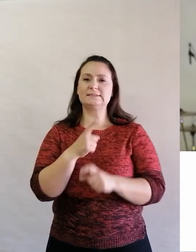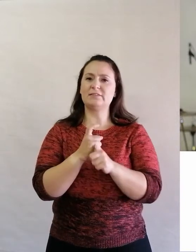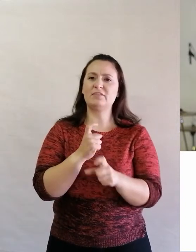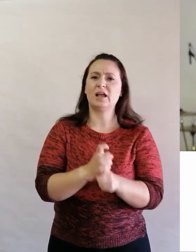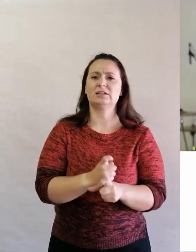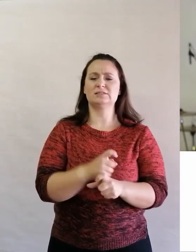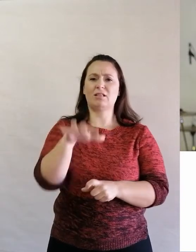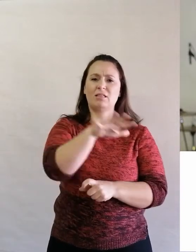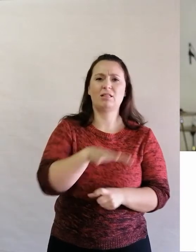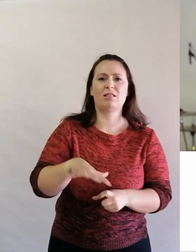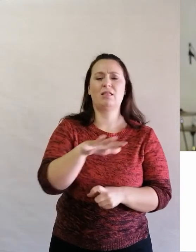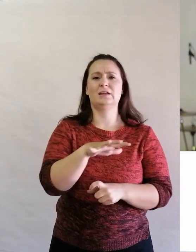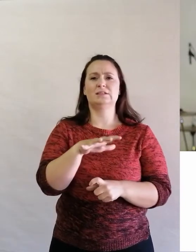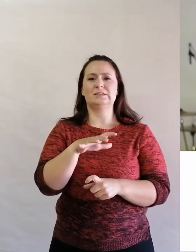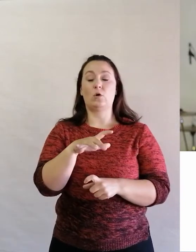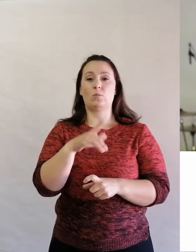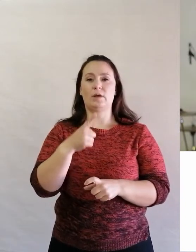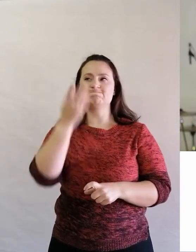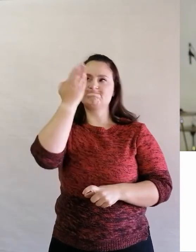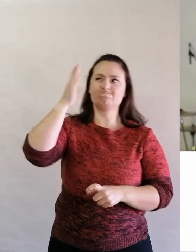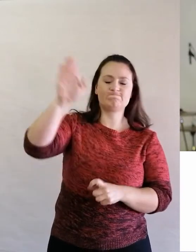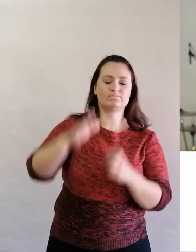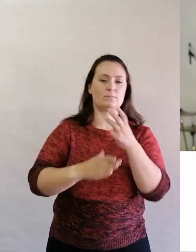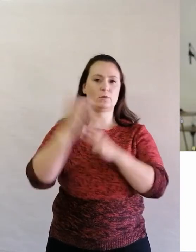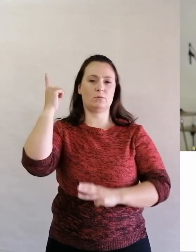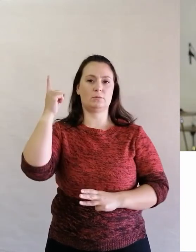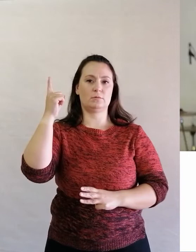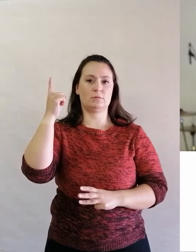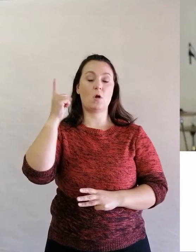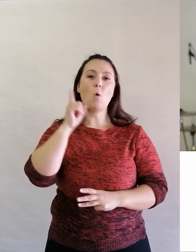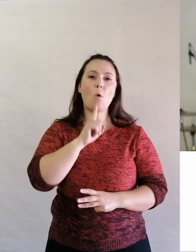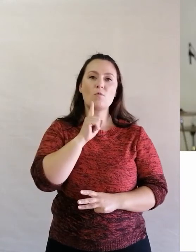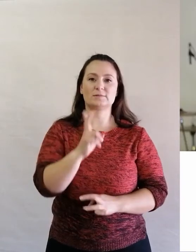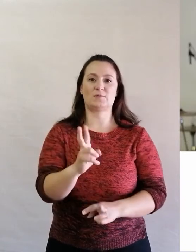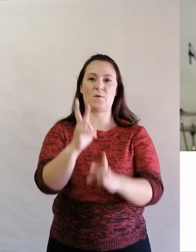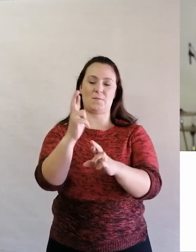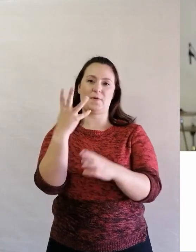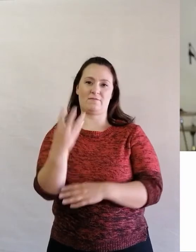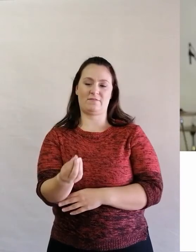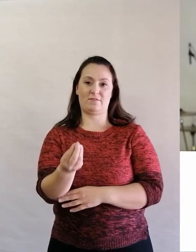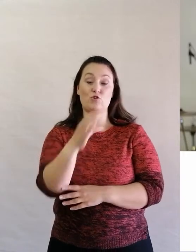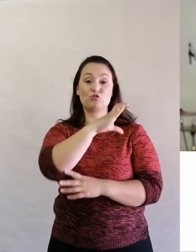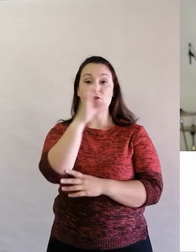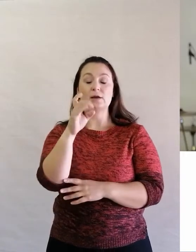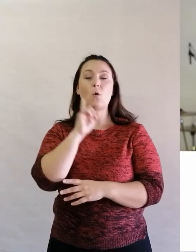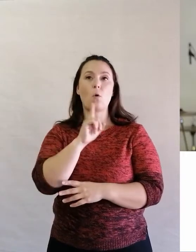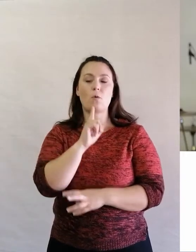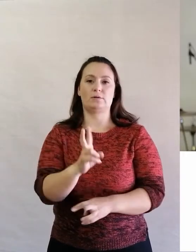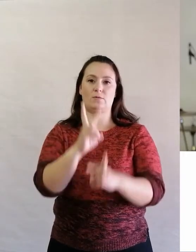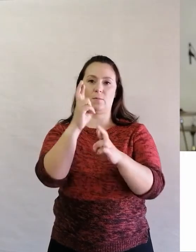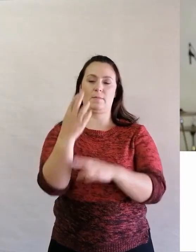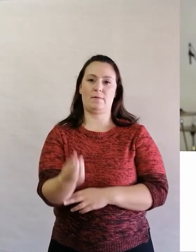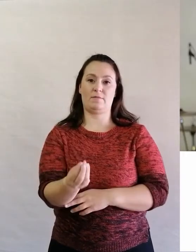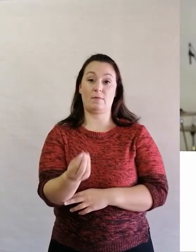circumstances are around us or how anti-God we are, there is always hope in Christ. And for us who perhaps have family or